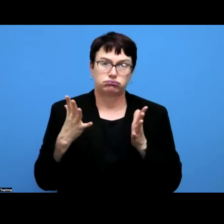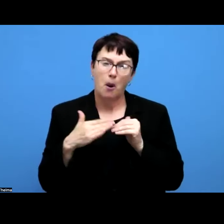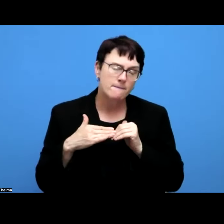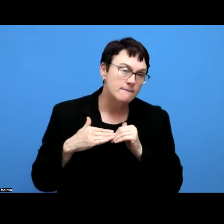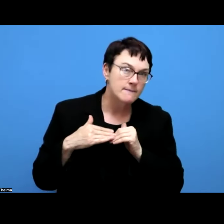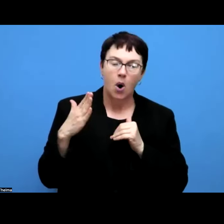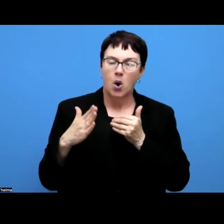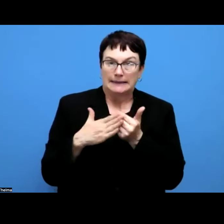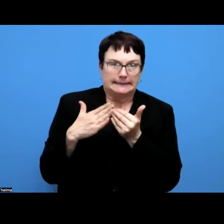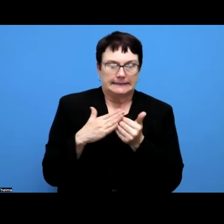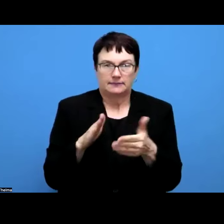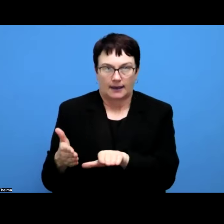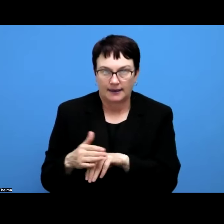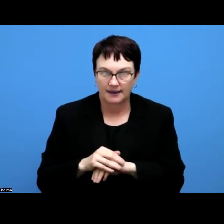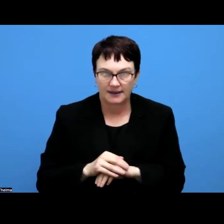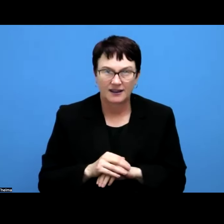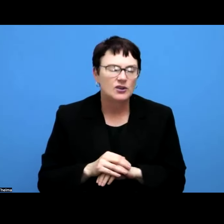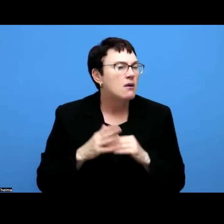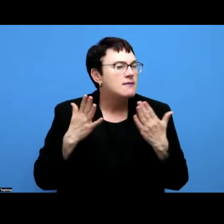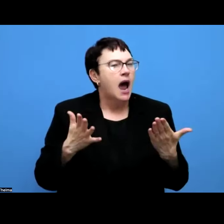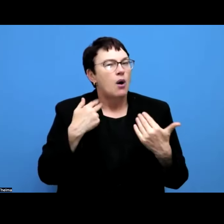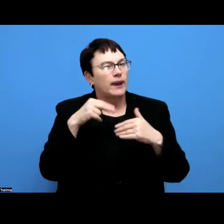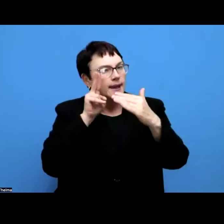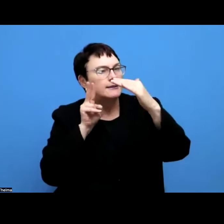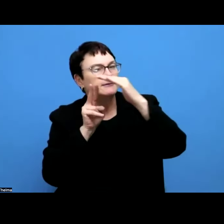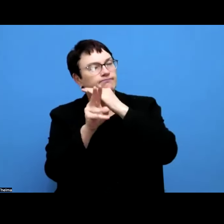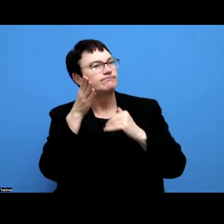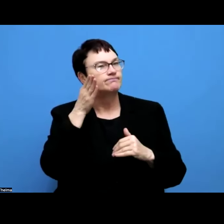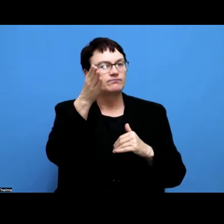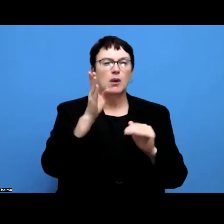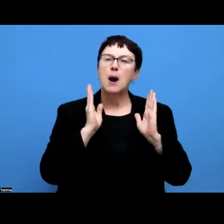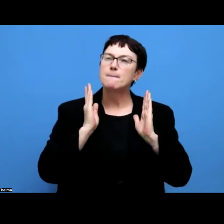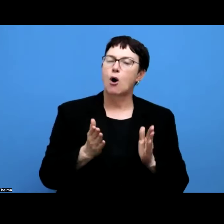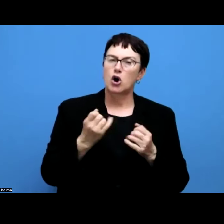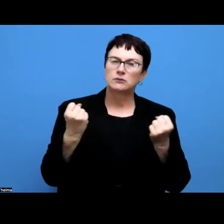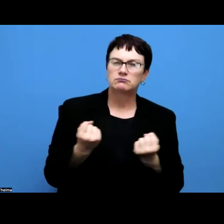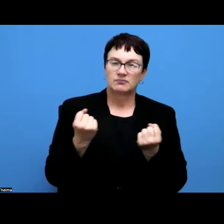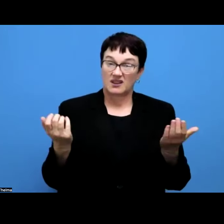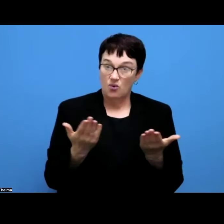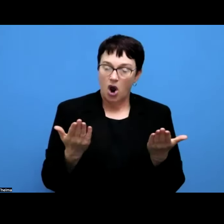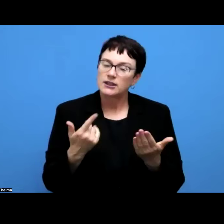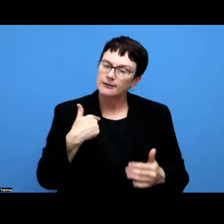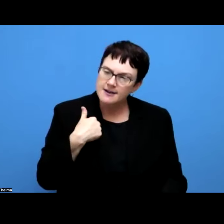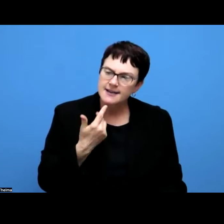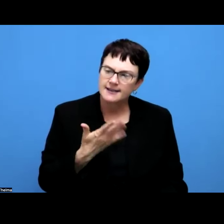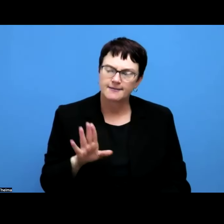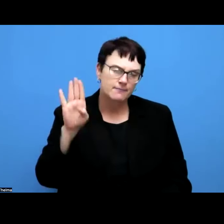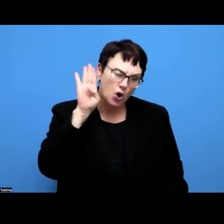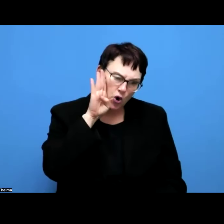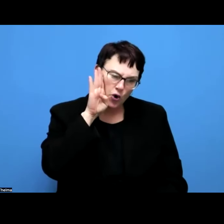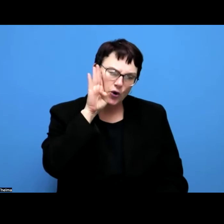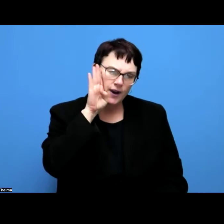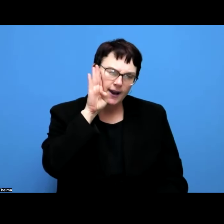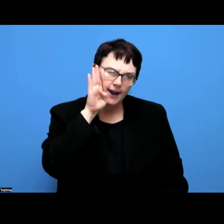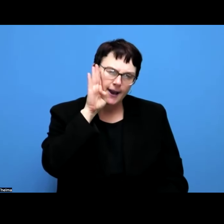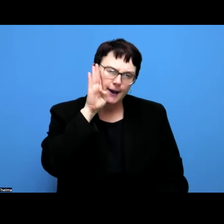to be done? In this webinar today, we're hearing a lot of innovative solutions to improving health financing. But